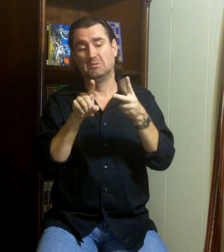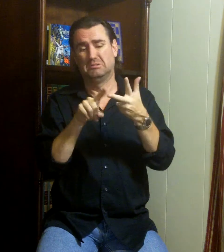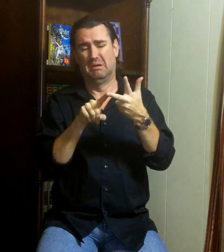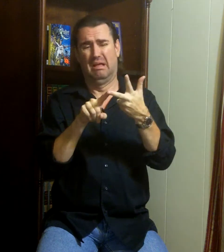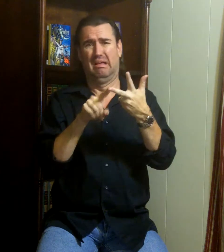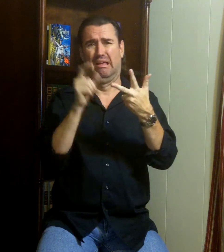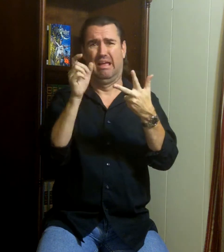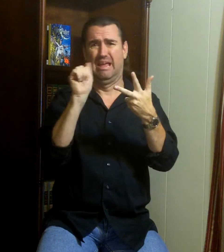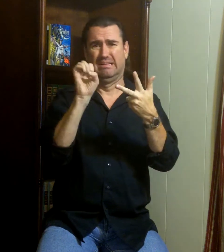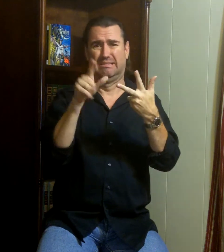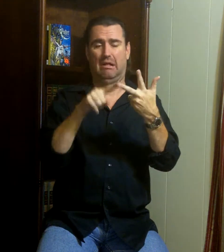ASL,